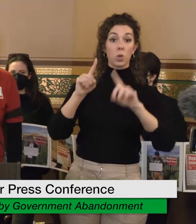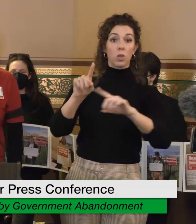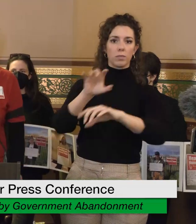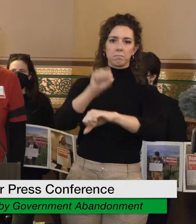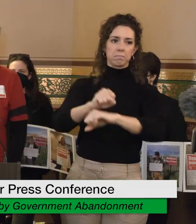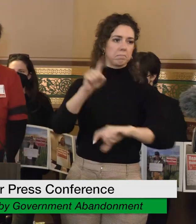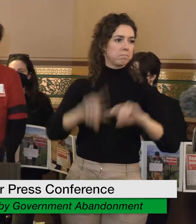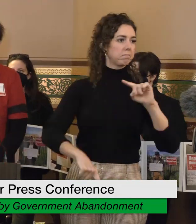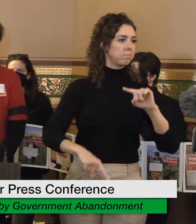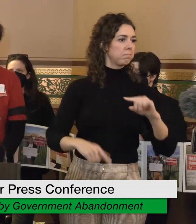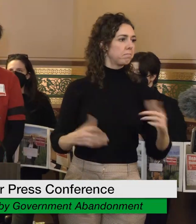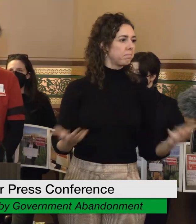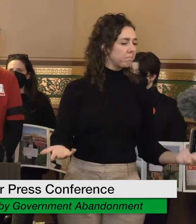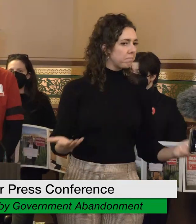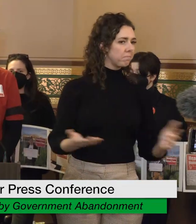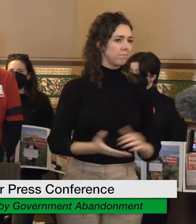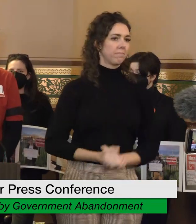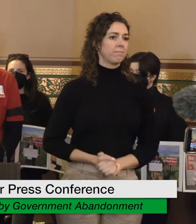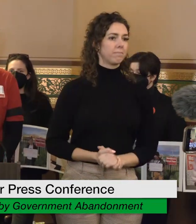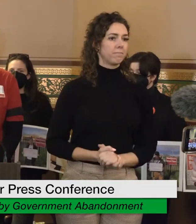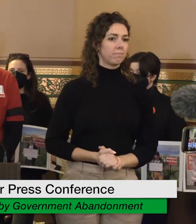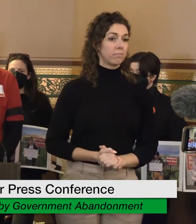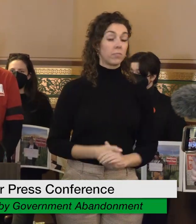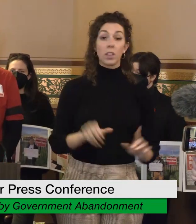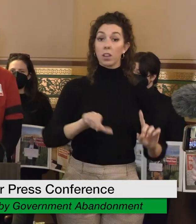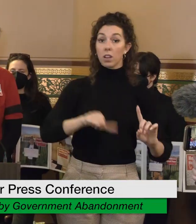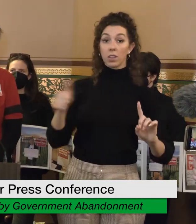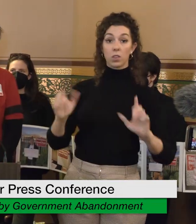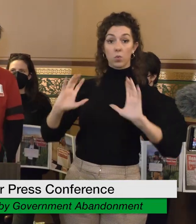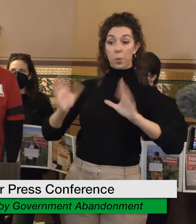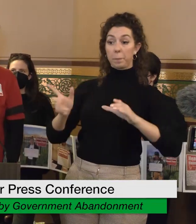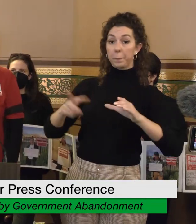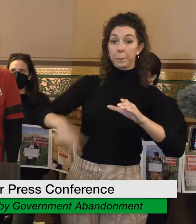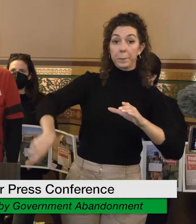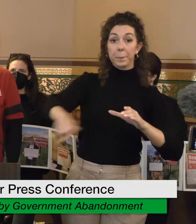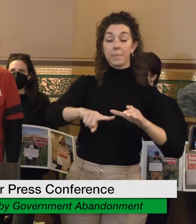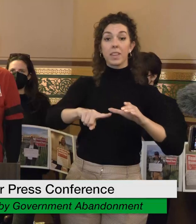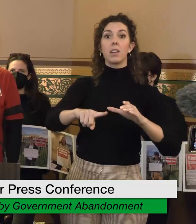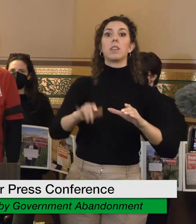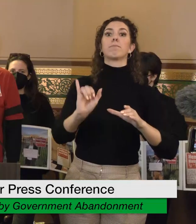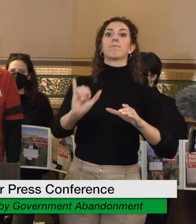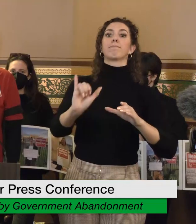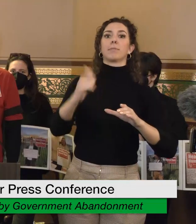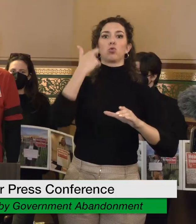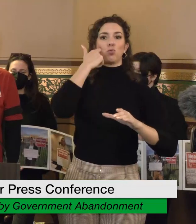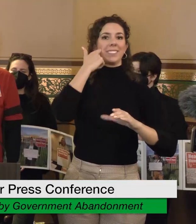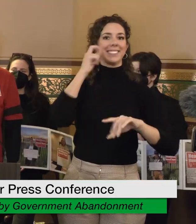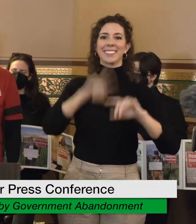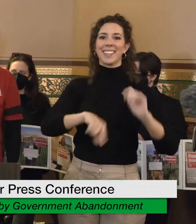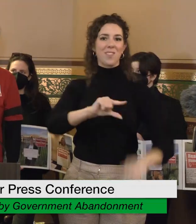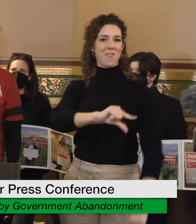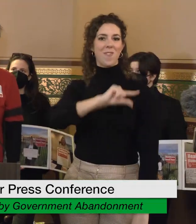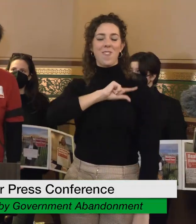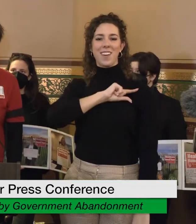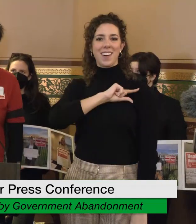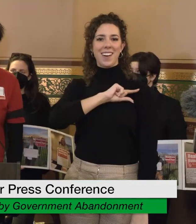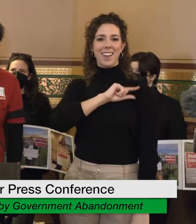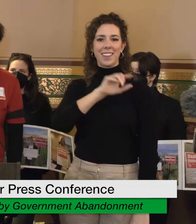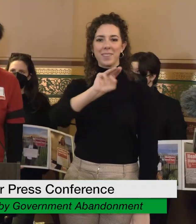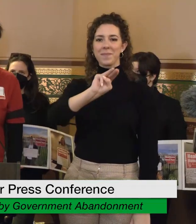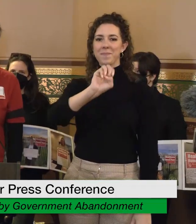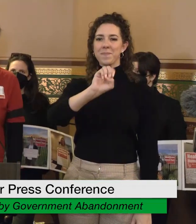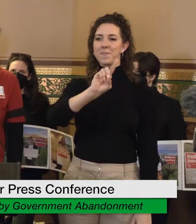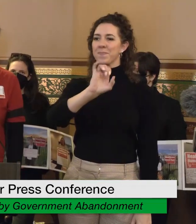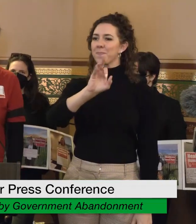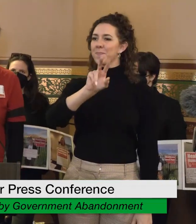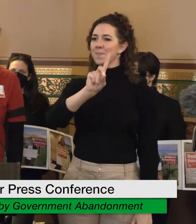appointments. And I hear from other colleagues who find themselves newly ineligible for Medicaid, but who can't